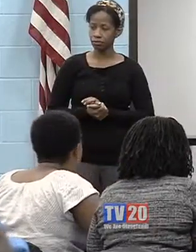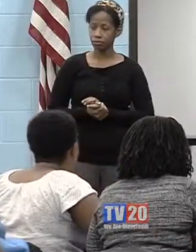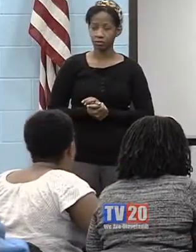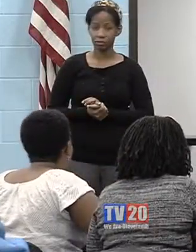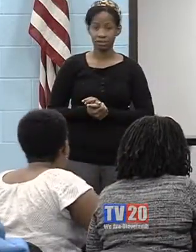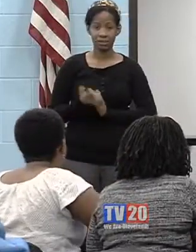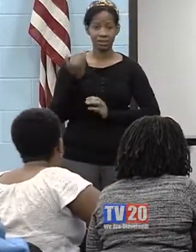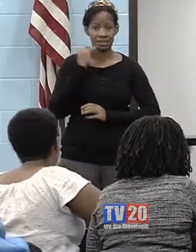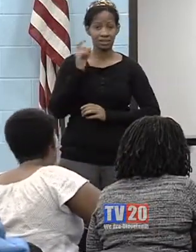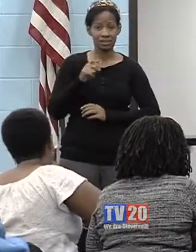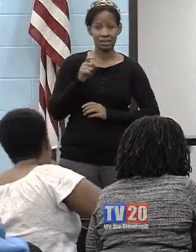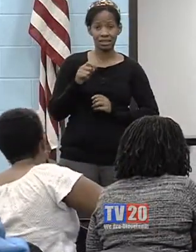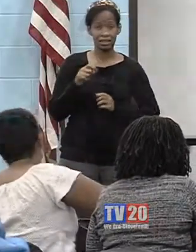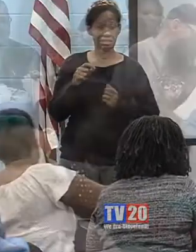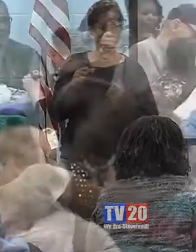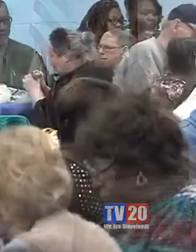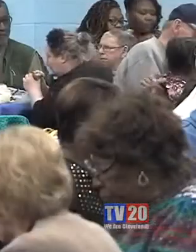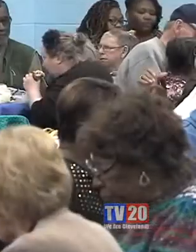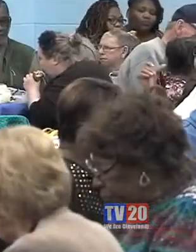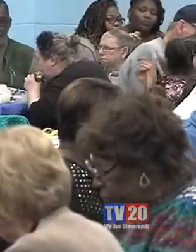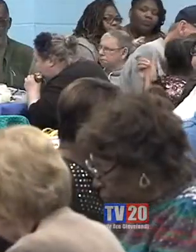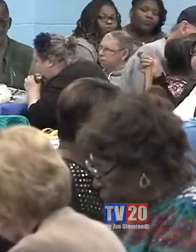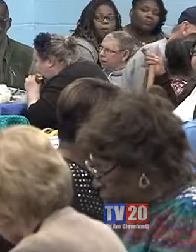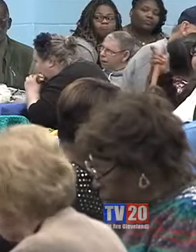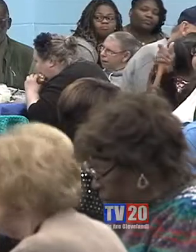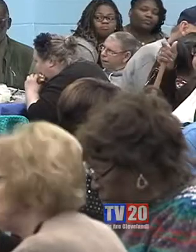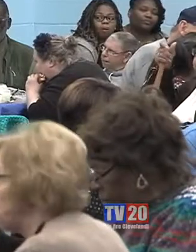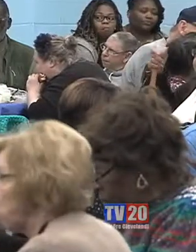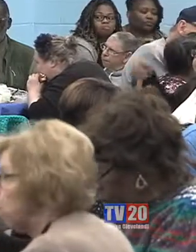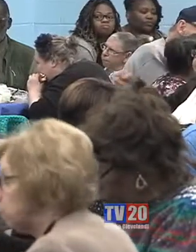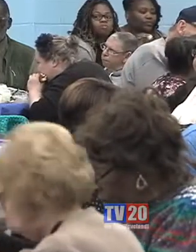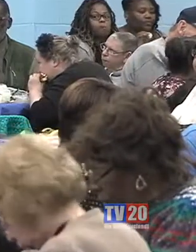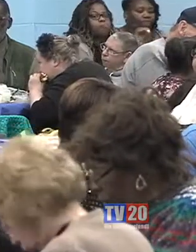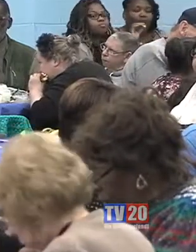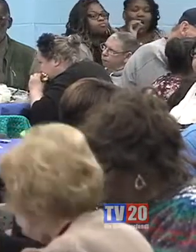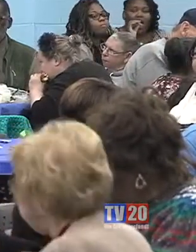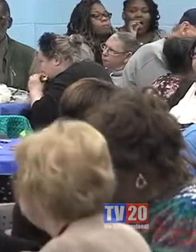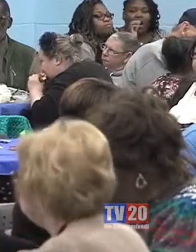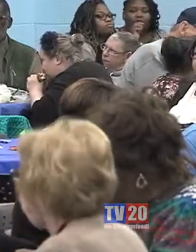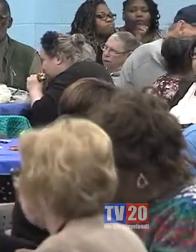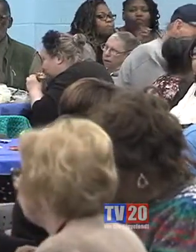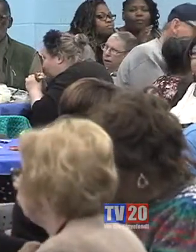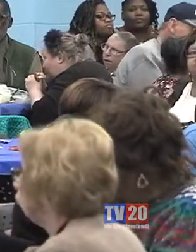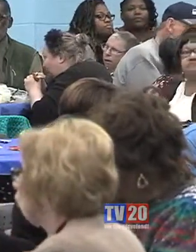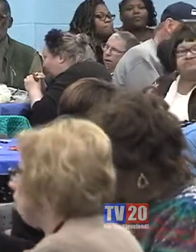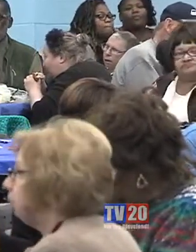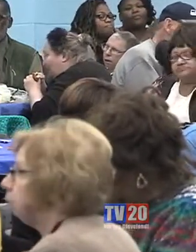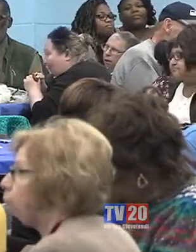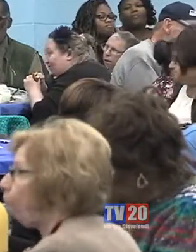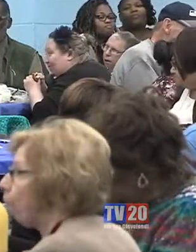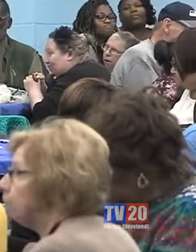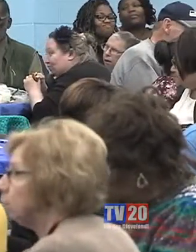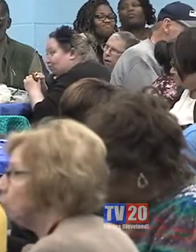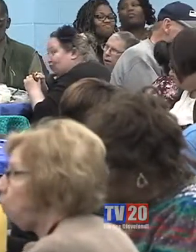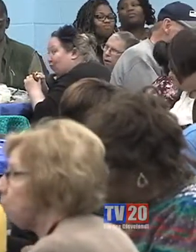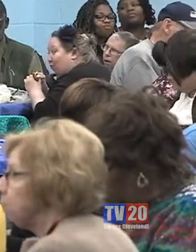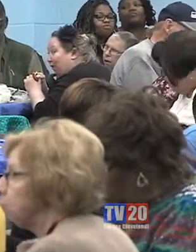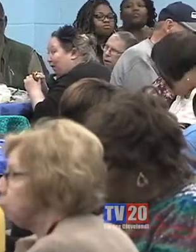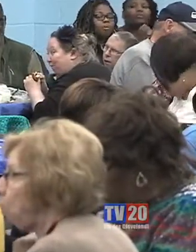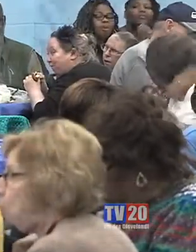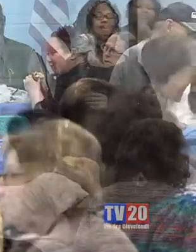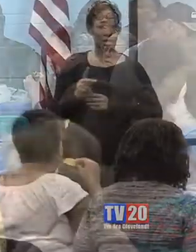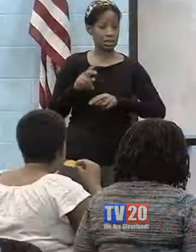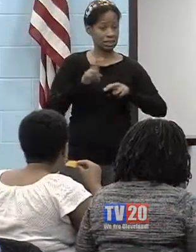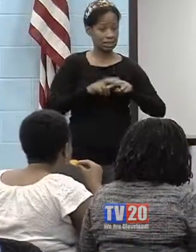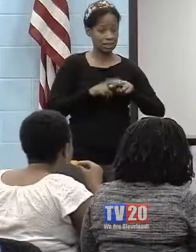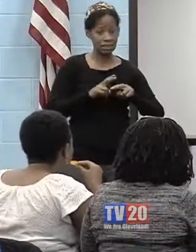Secondly, if you need assistance today, Team Aging is wearing blue senior walk shirts. We can help you with